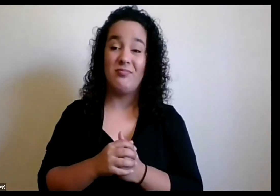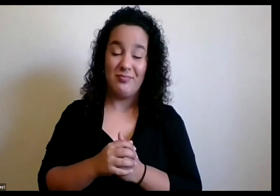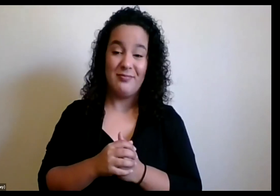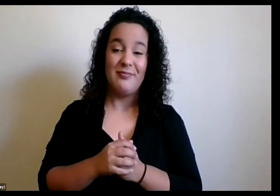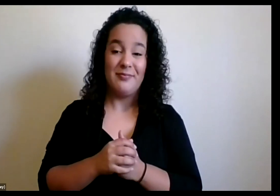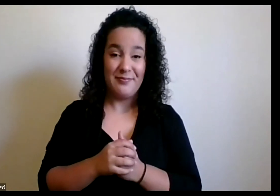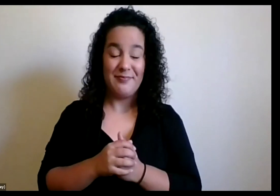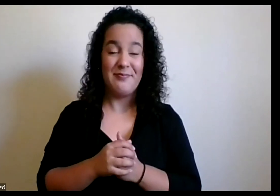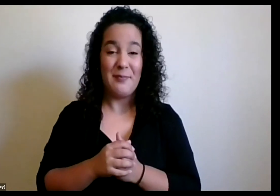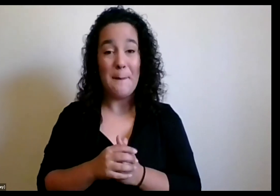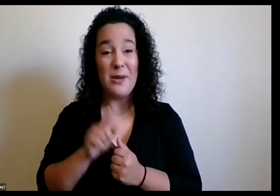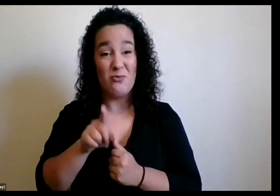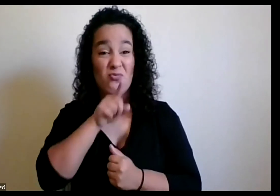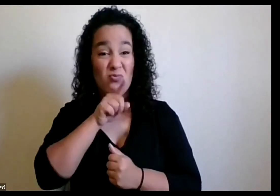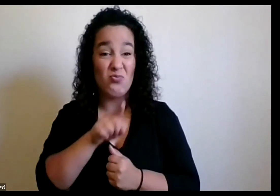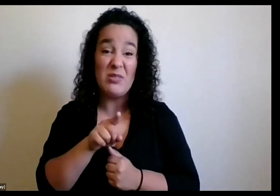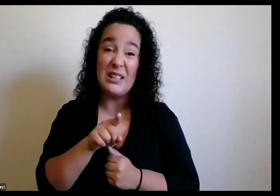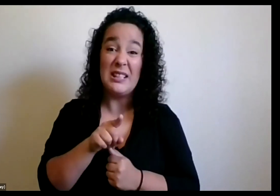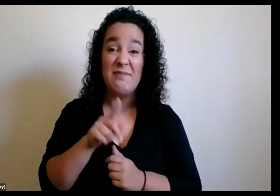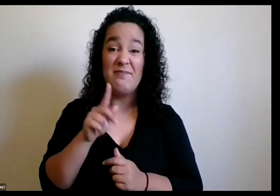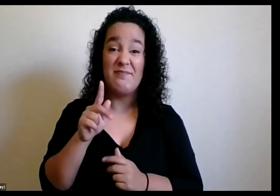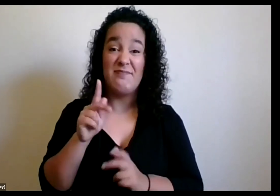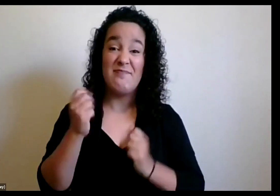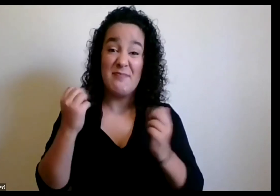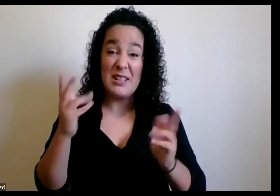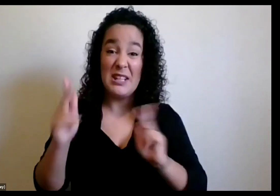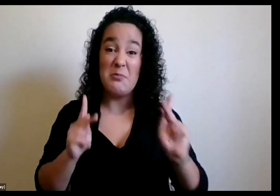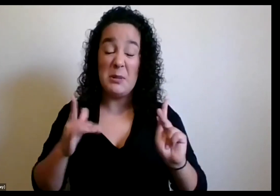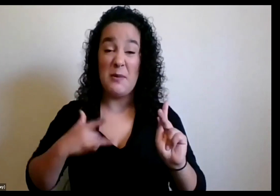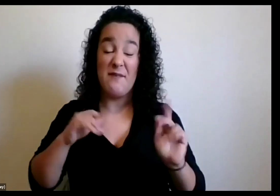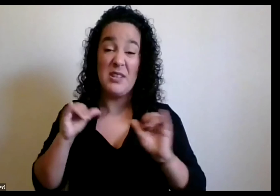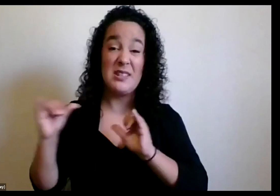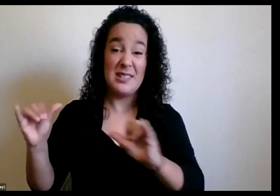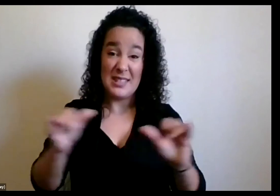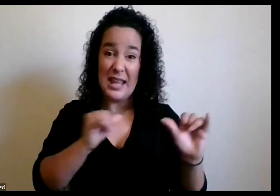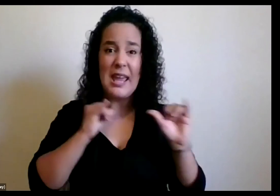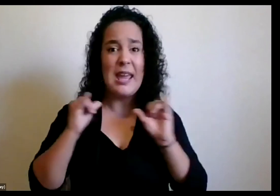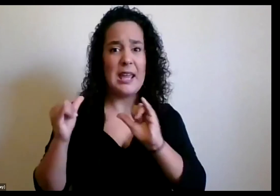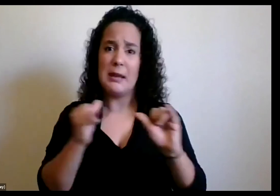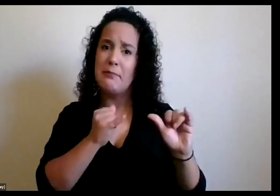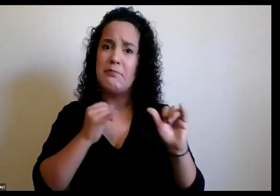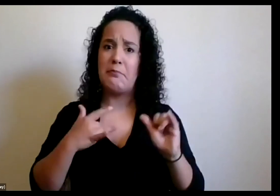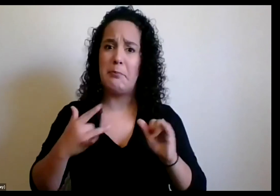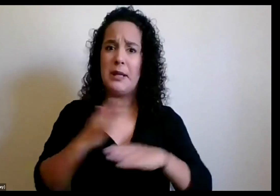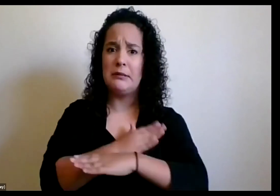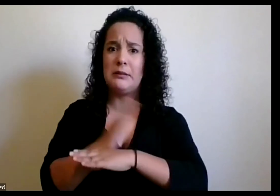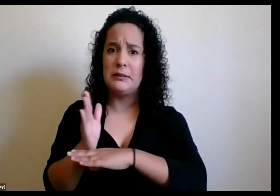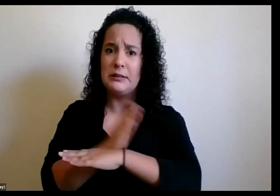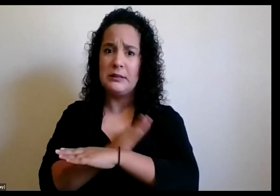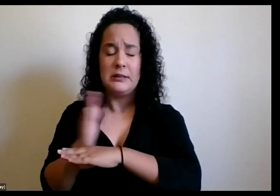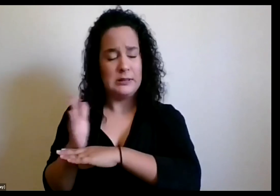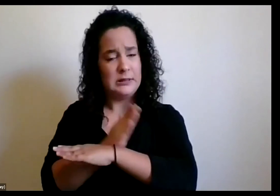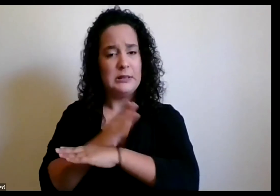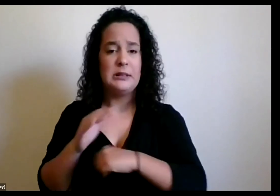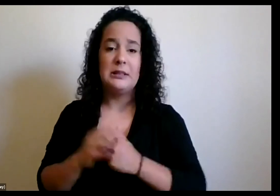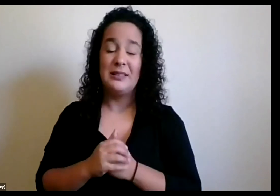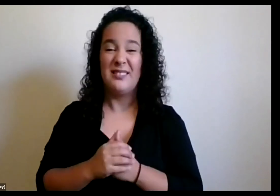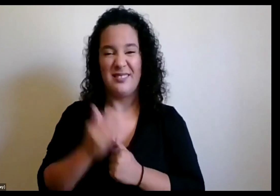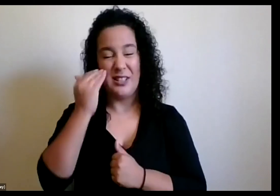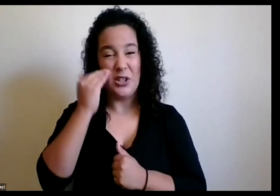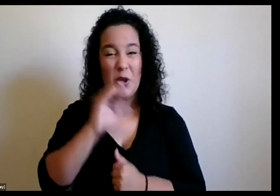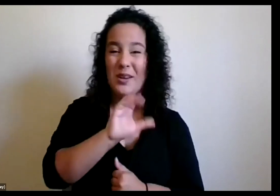segmentations, sort of inconsistent thinking, at least in terms of how we traditionally would define the spectrum of like capitalist